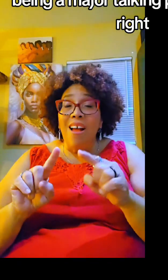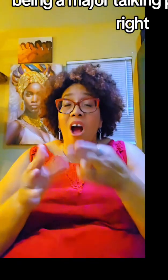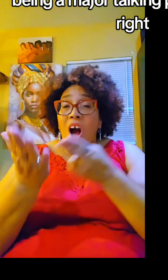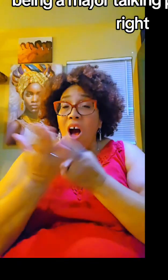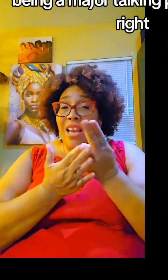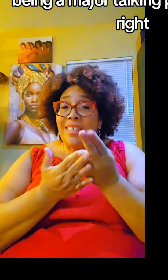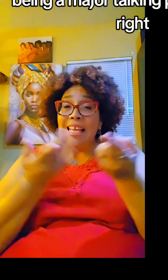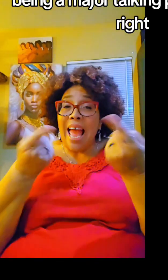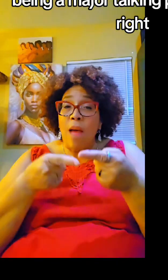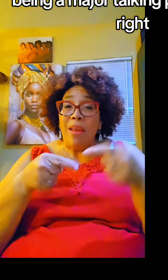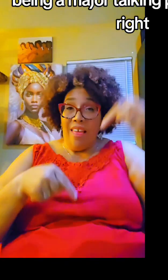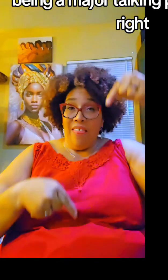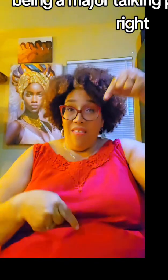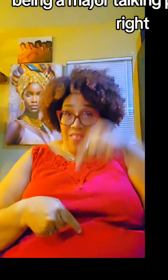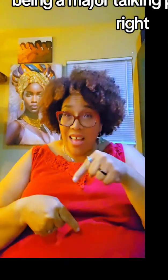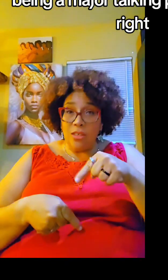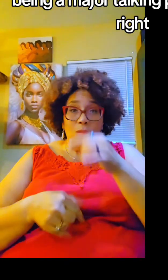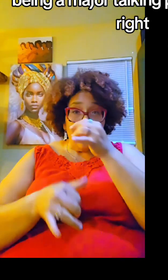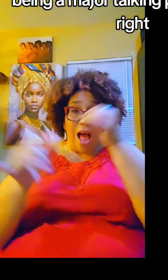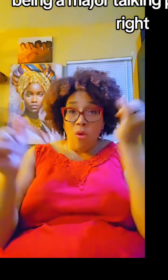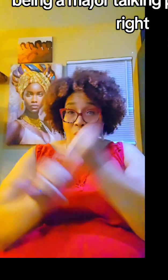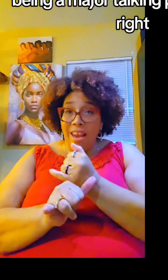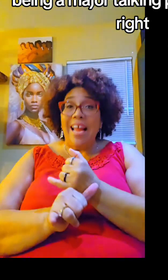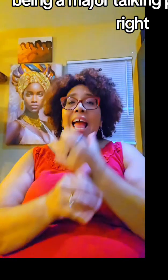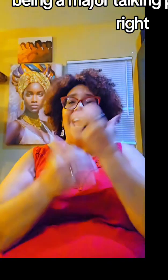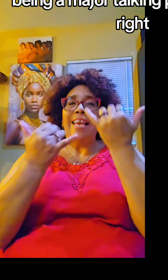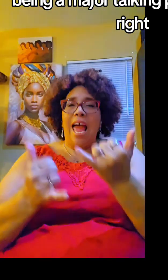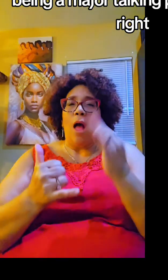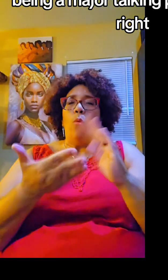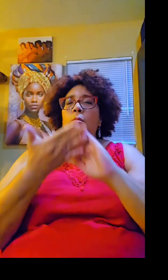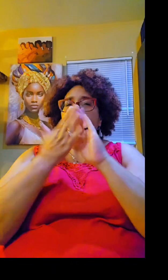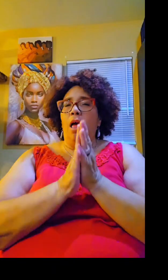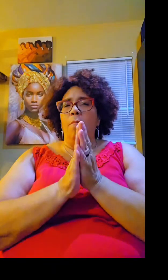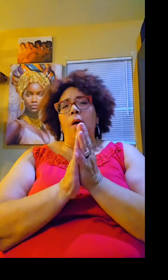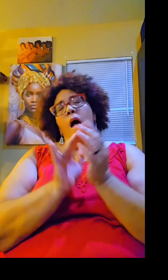up doing is being a major talking point for the right.